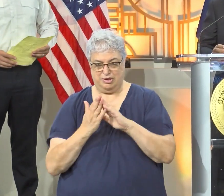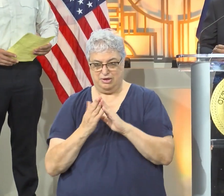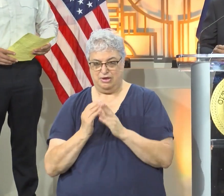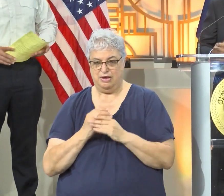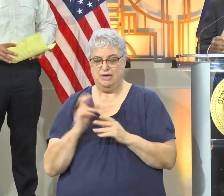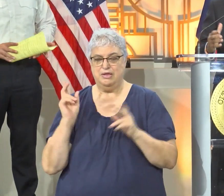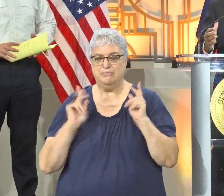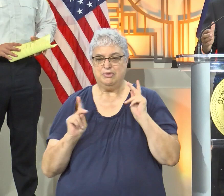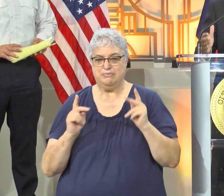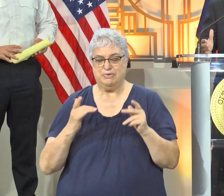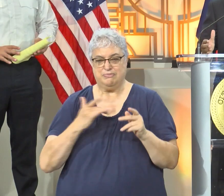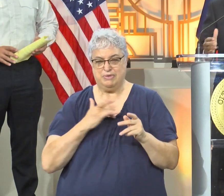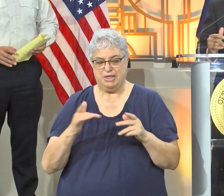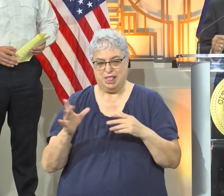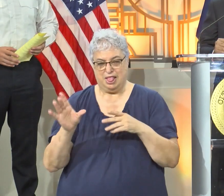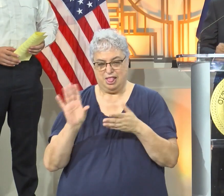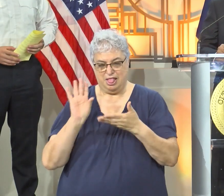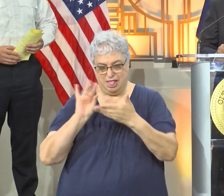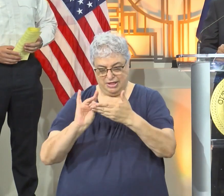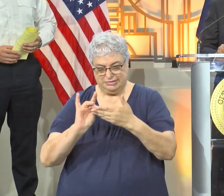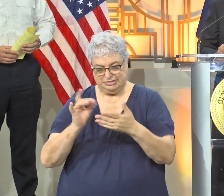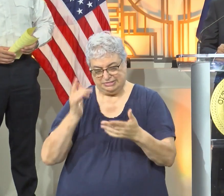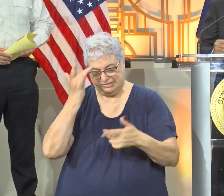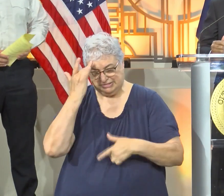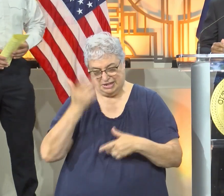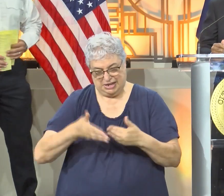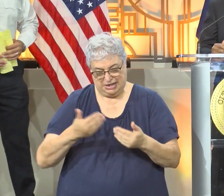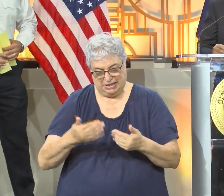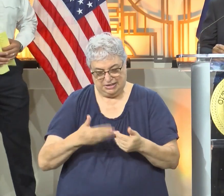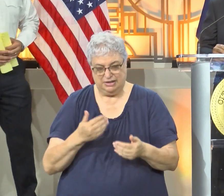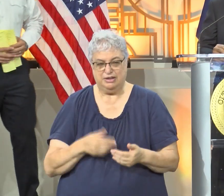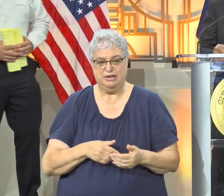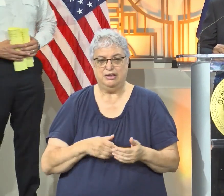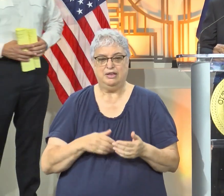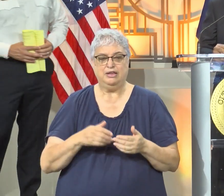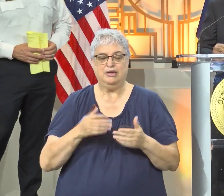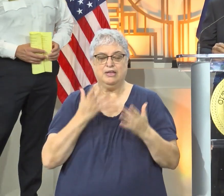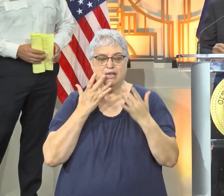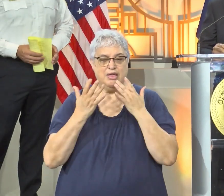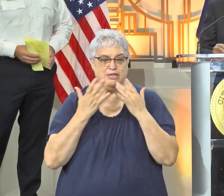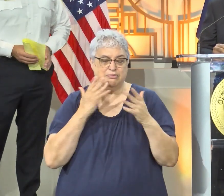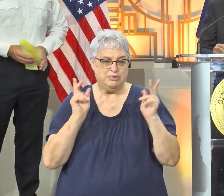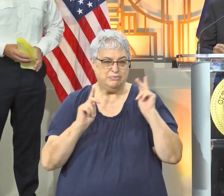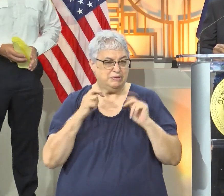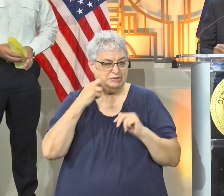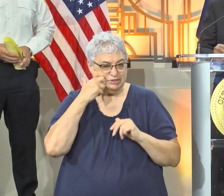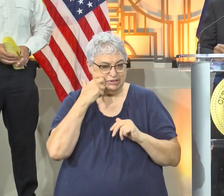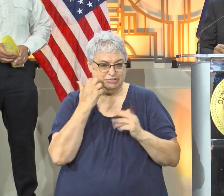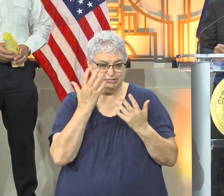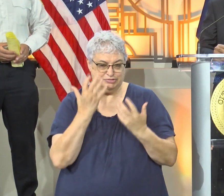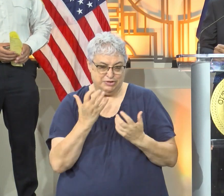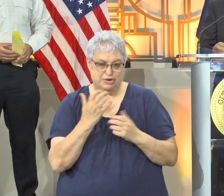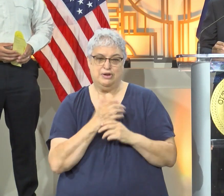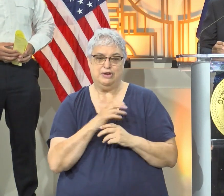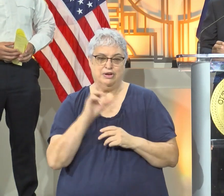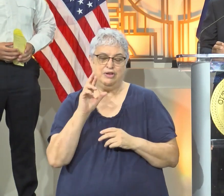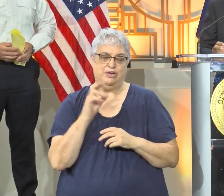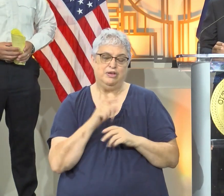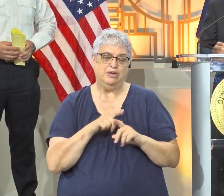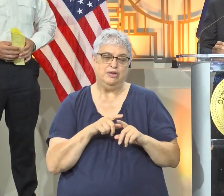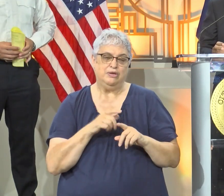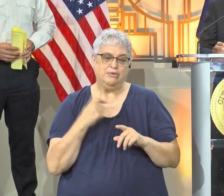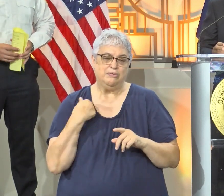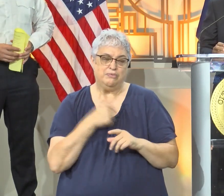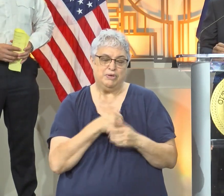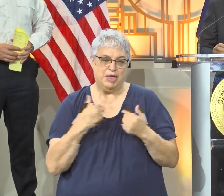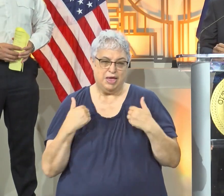vulnerable communities, communities of color, let me encourage you to go and get tested. That's